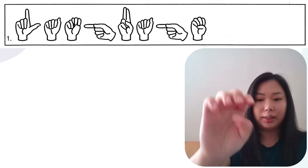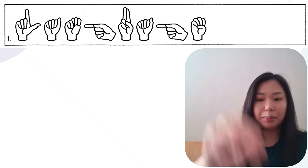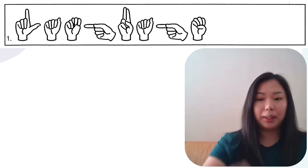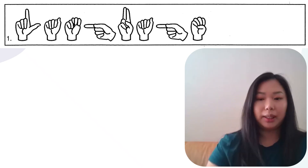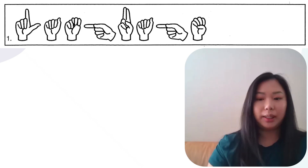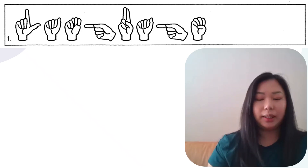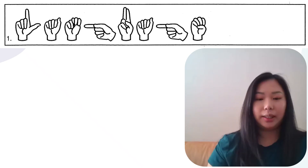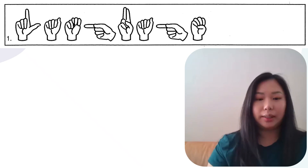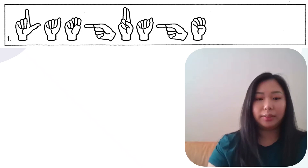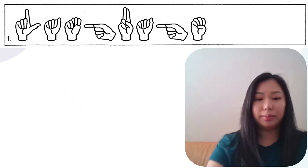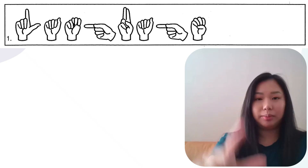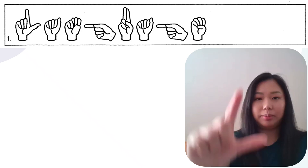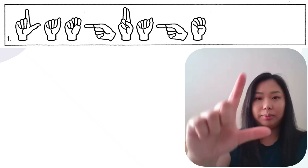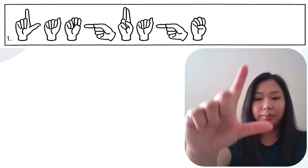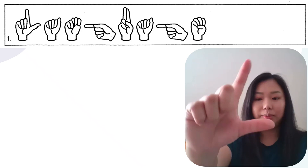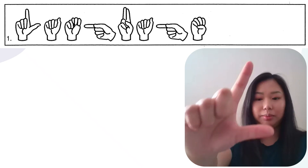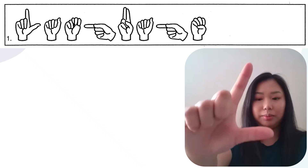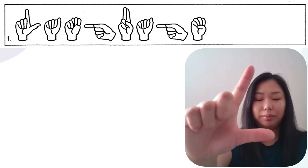I'll spell it again.